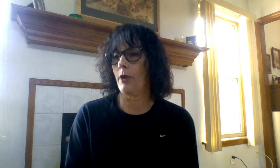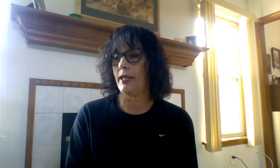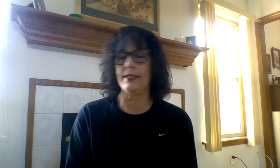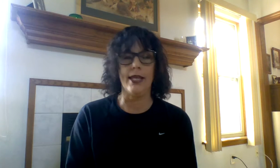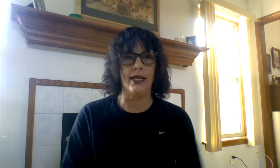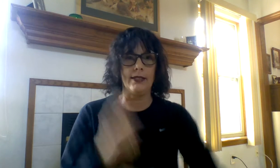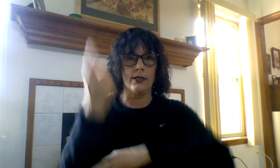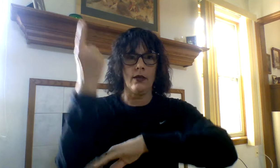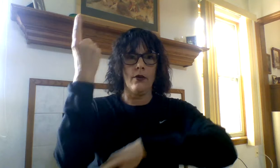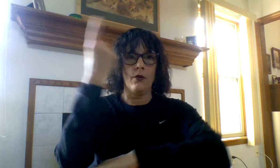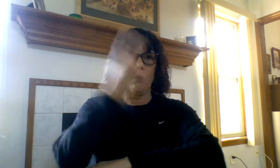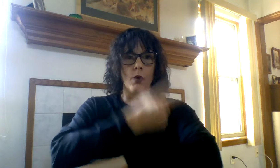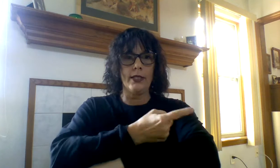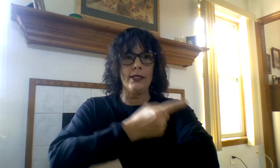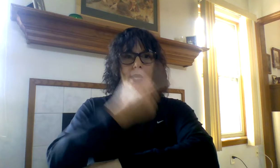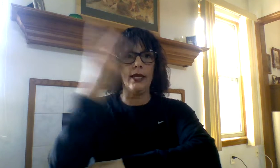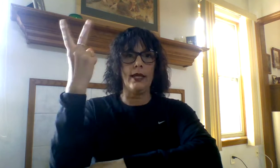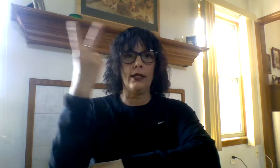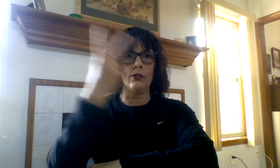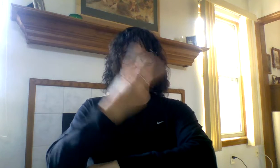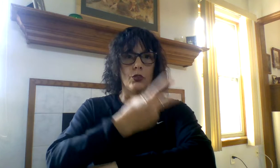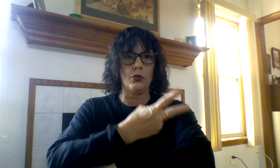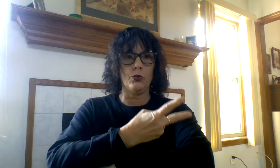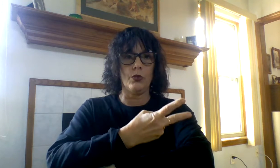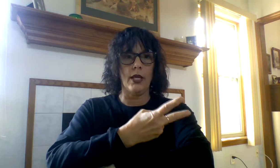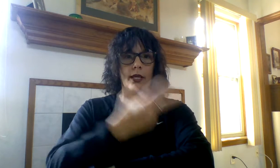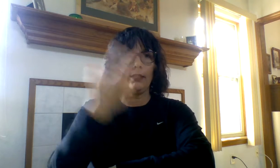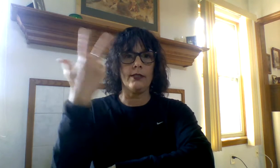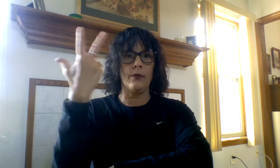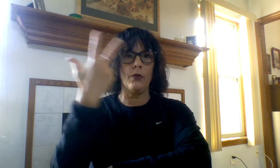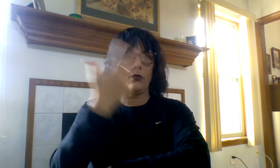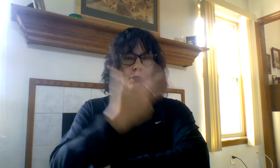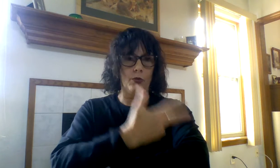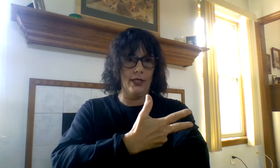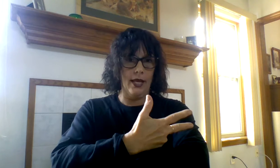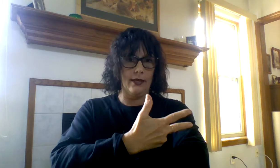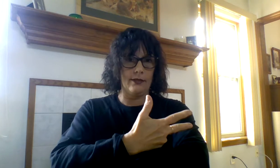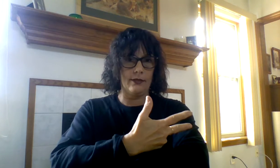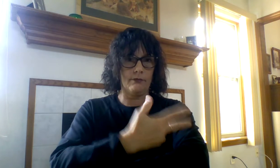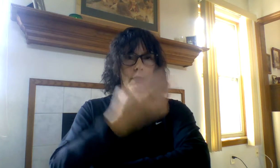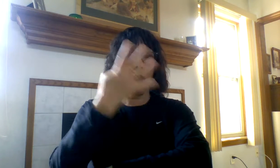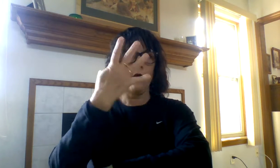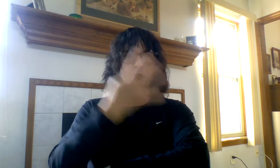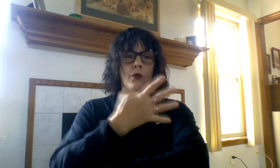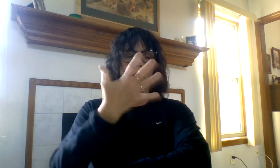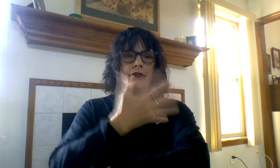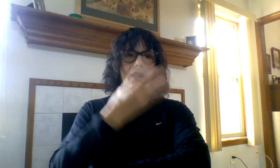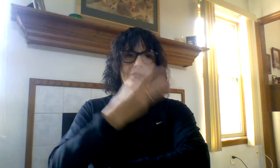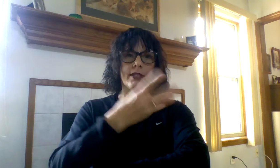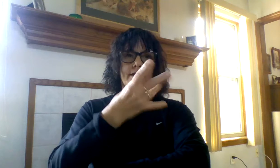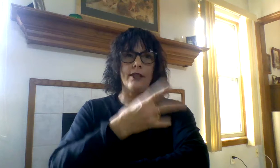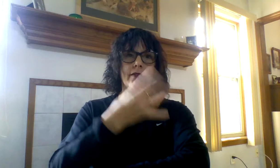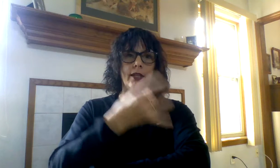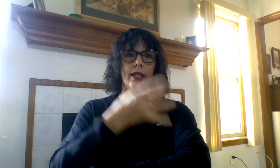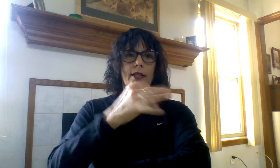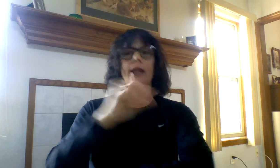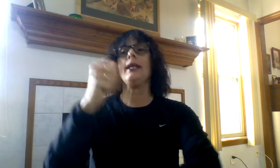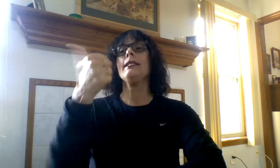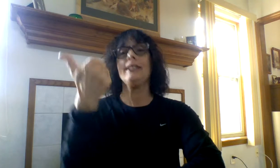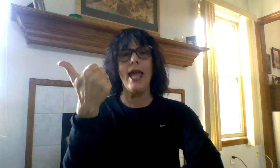Incorporate days. 1 day, 2 days, 3 days, 4, 5, 6, 7, 8, 9,